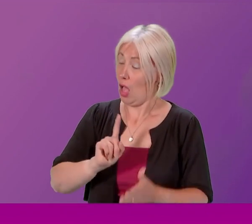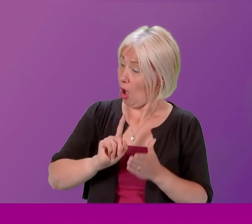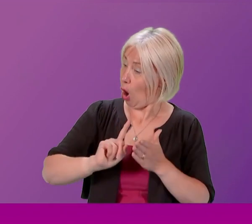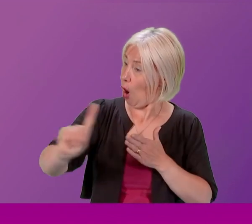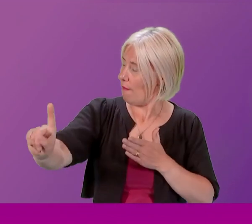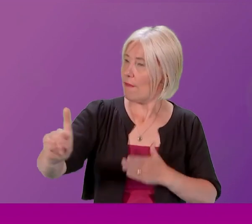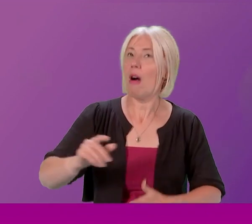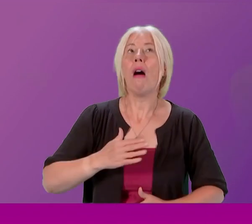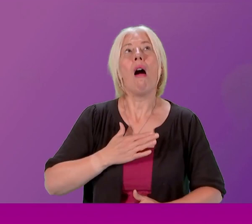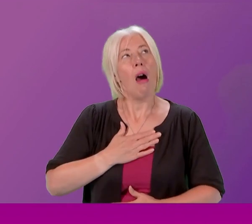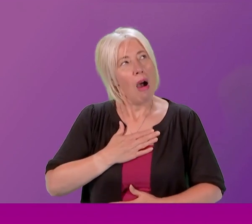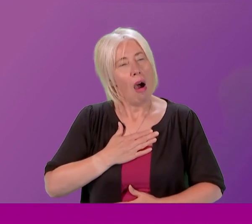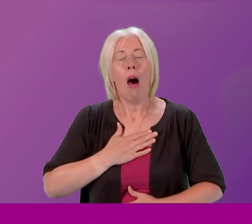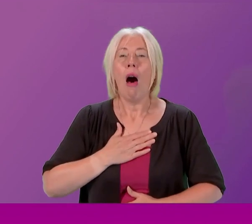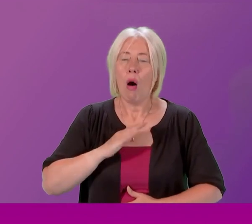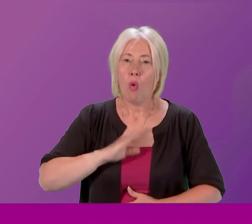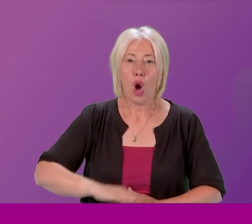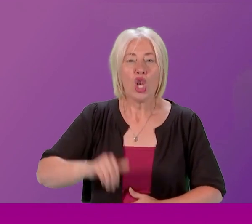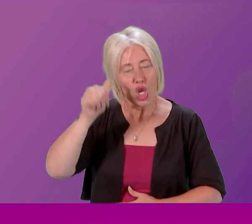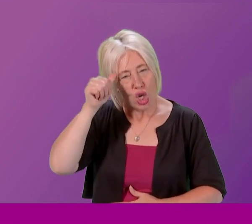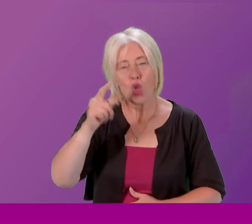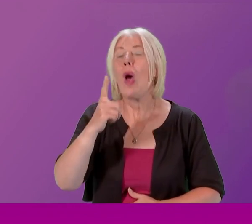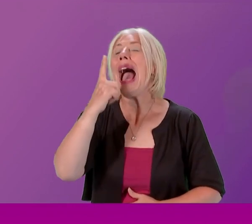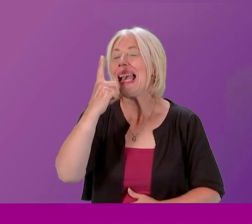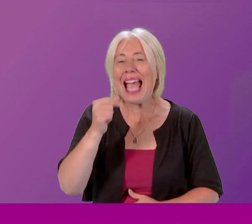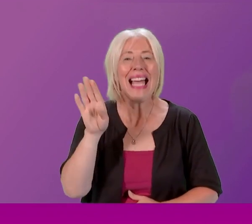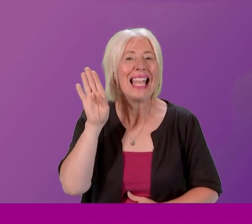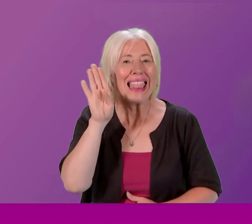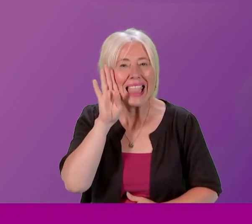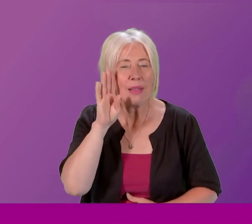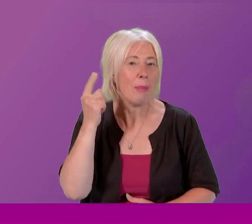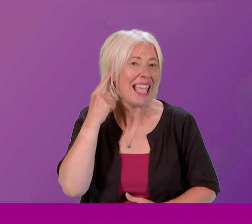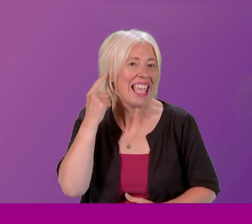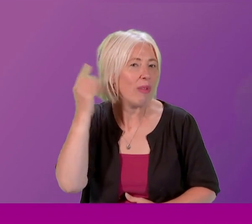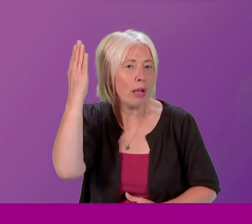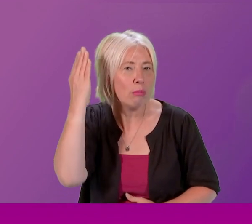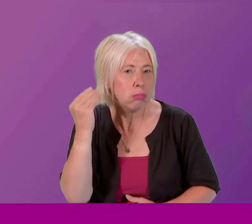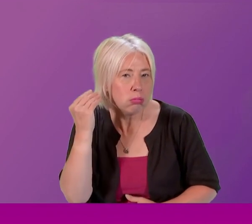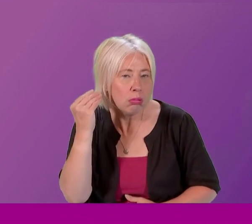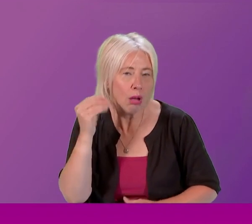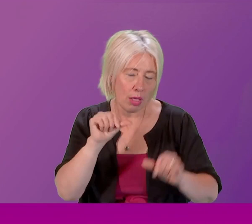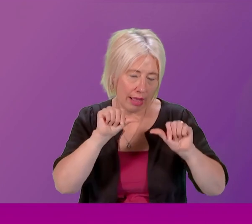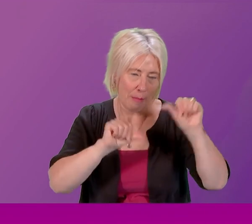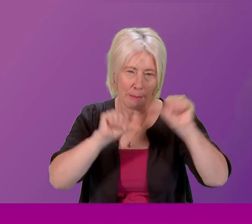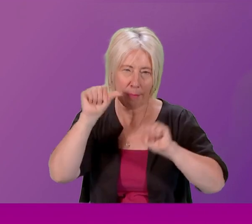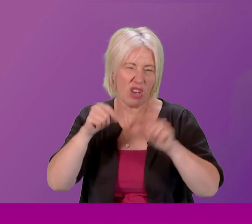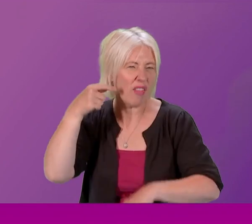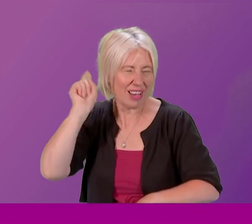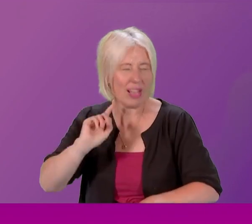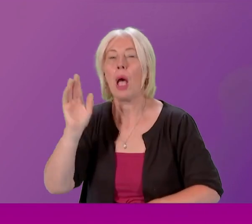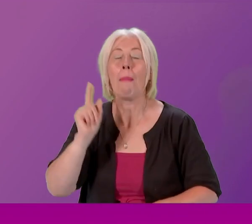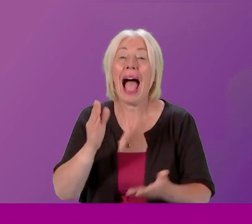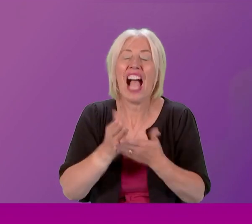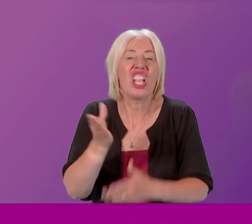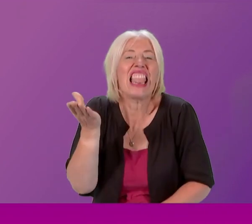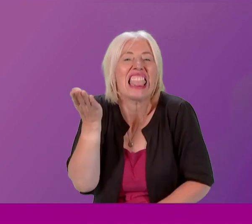know, where she knew that she could listen, even if her hearing is something that could be measured, but the listening was something